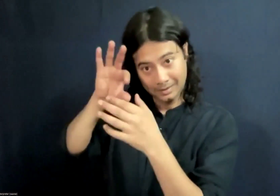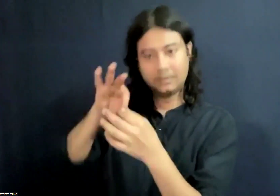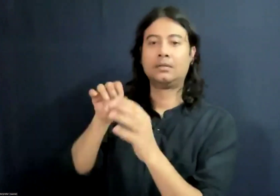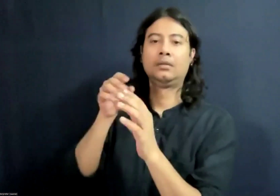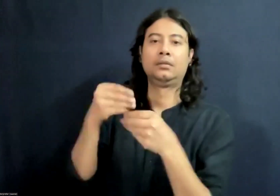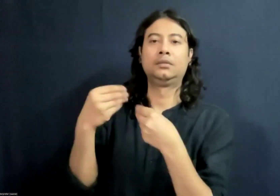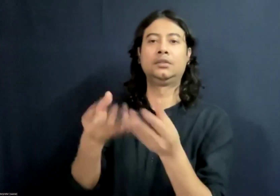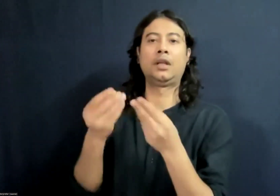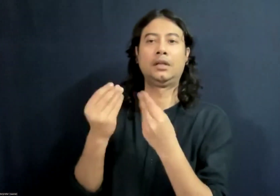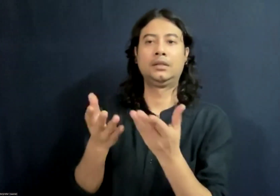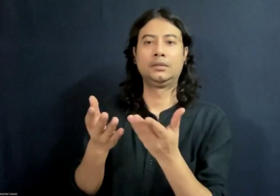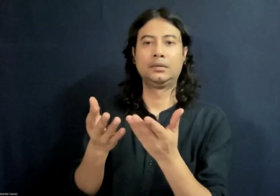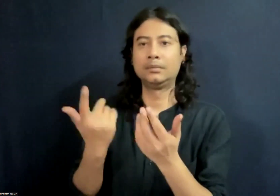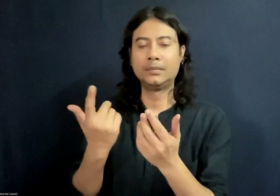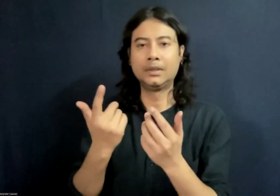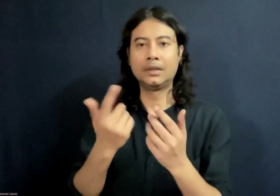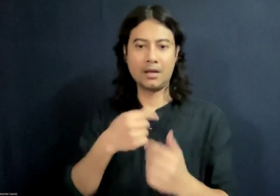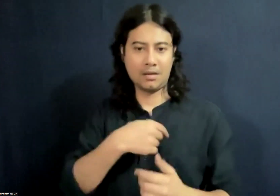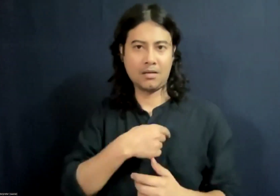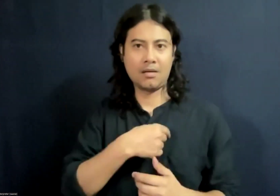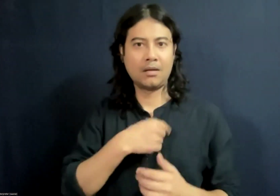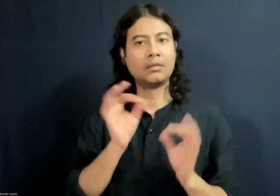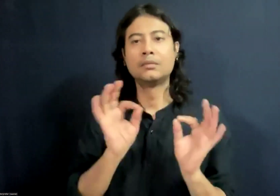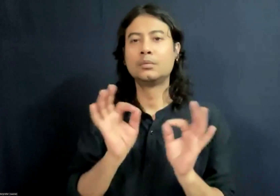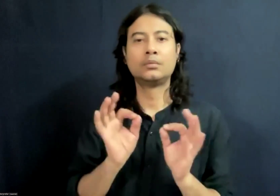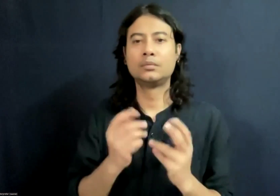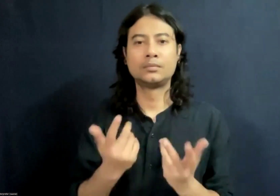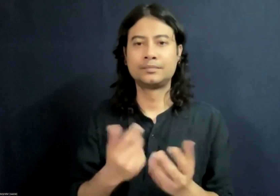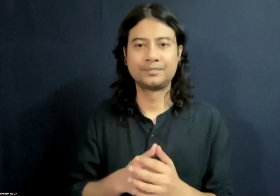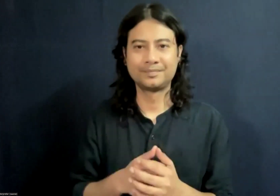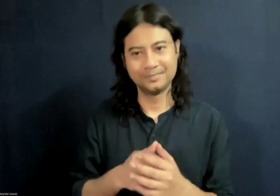So in another example, uh,